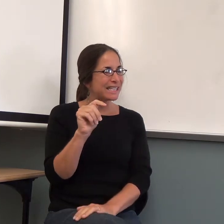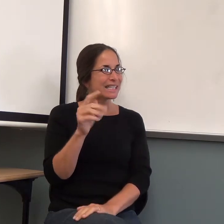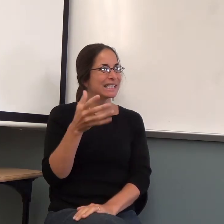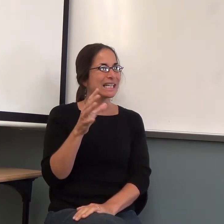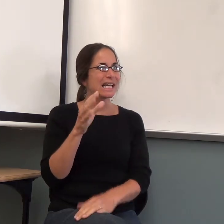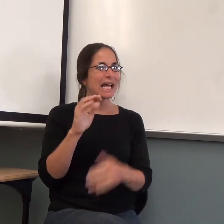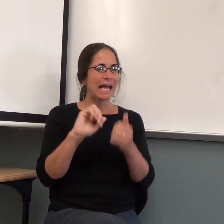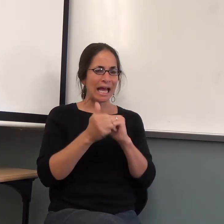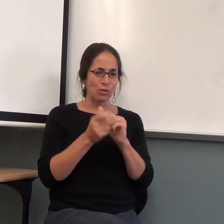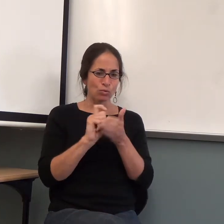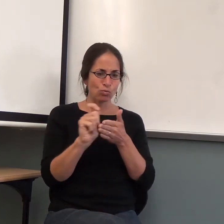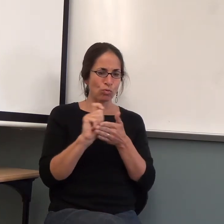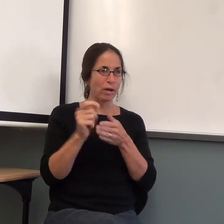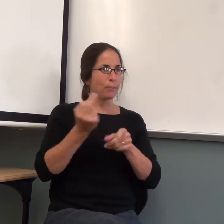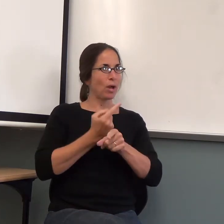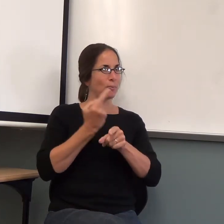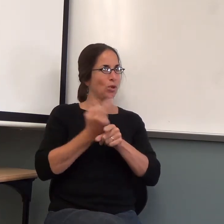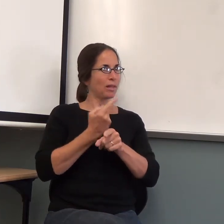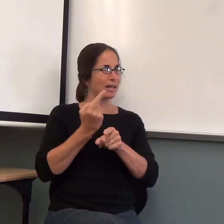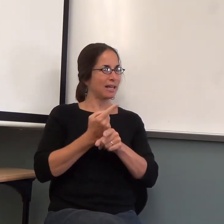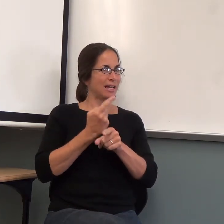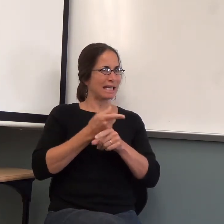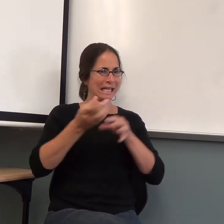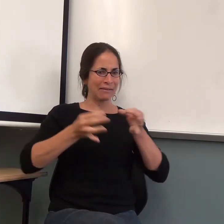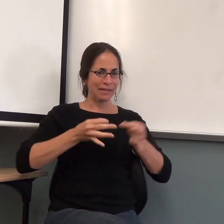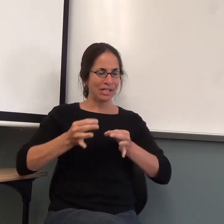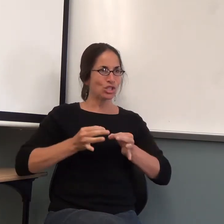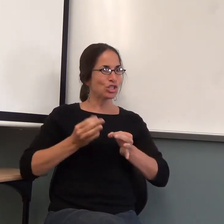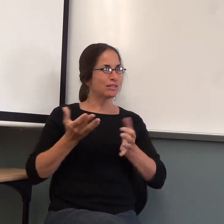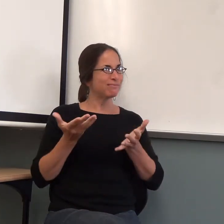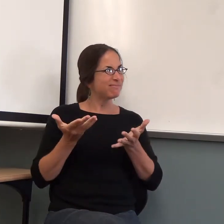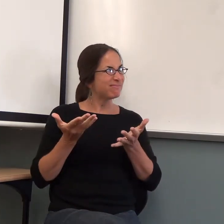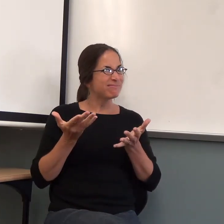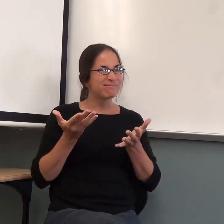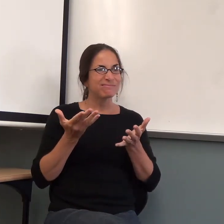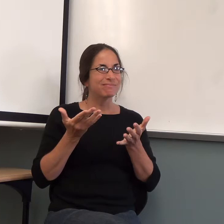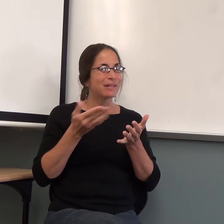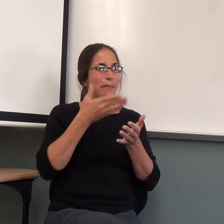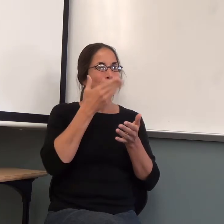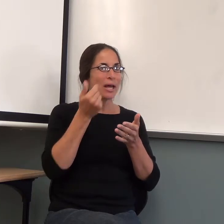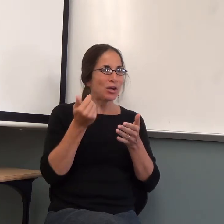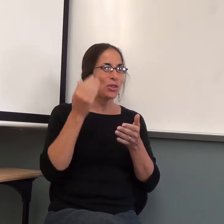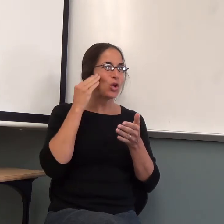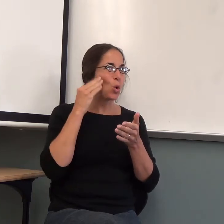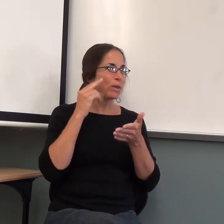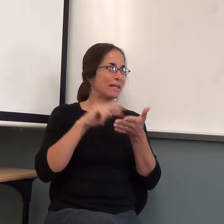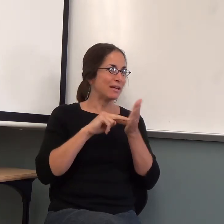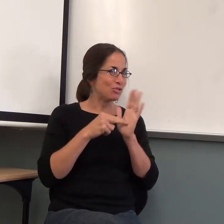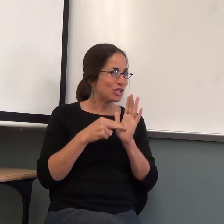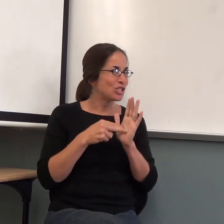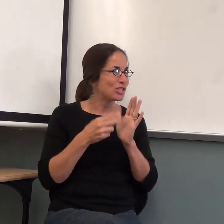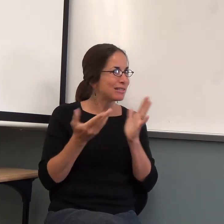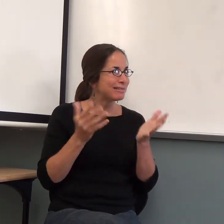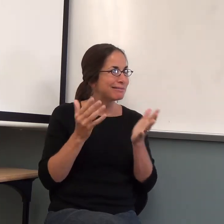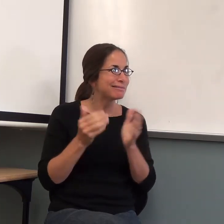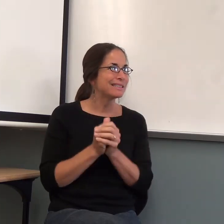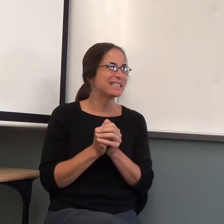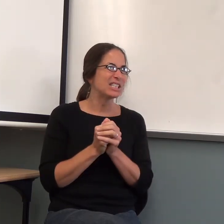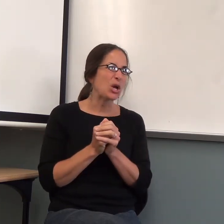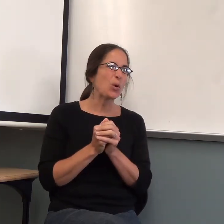write it properly, a definition. Ah. It's different than knowing the definition. Got it. itself. Okay. So it's kind of